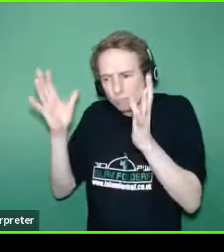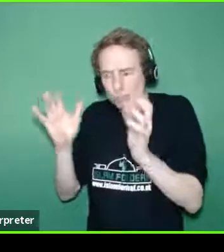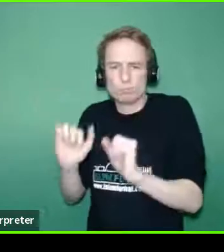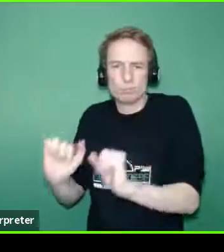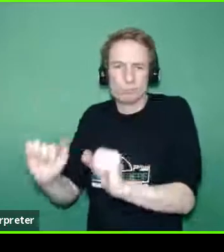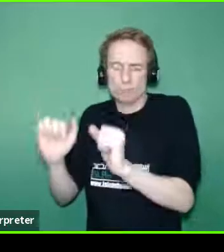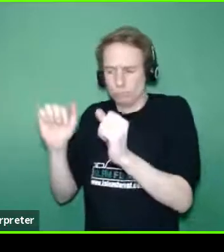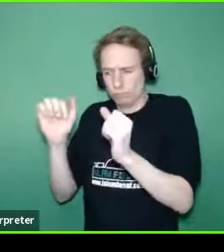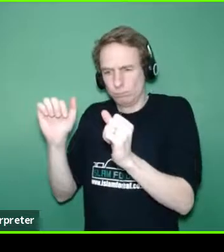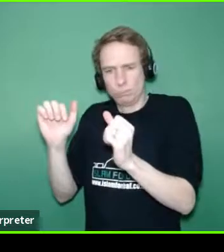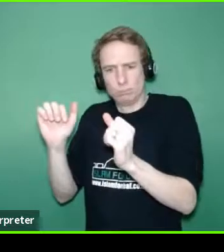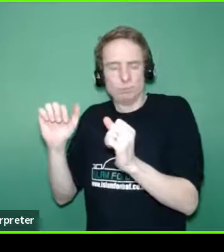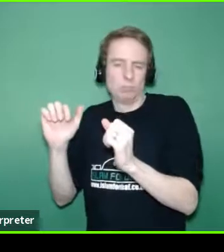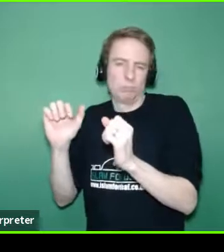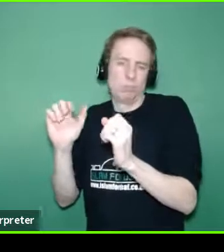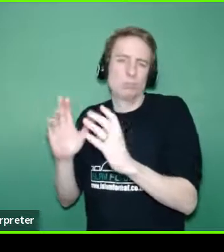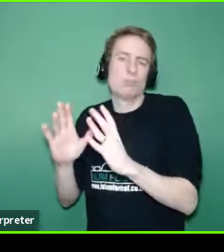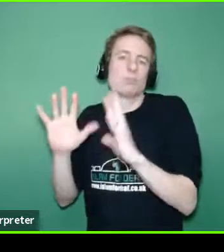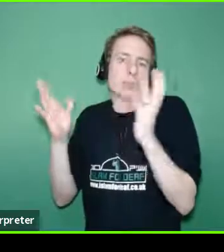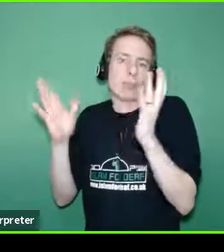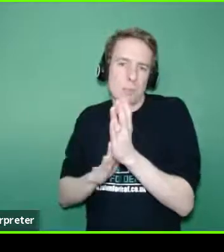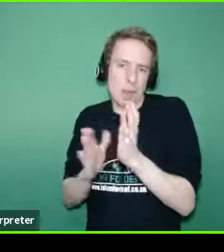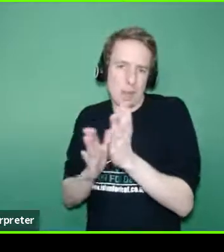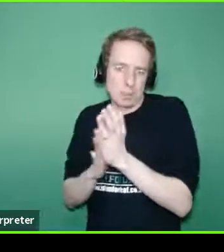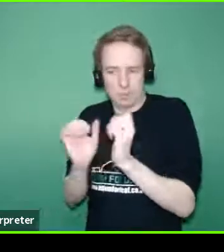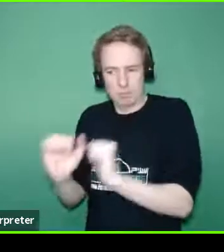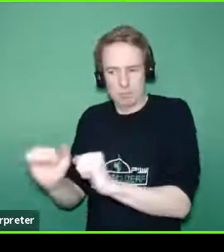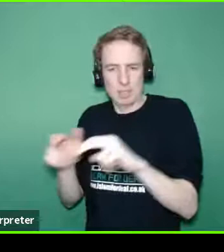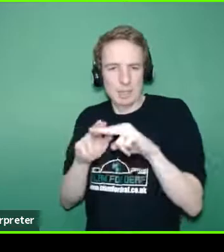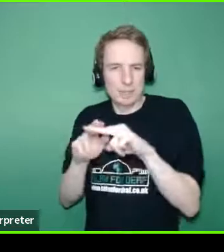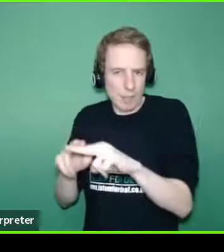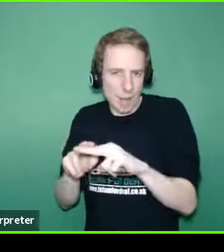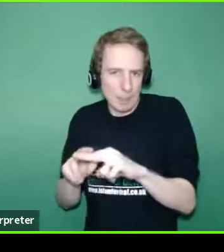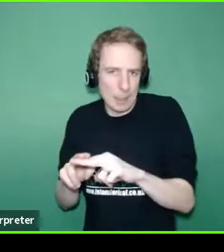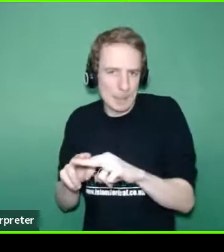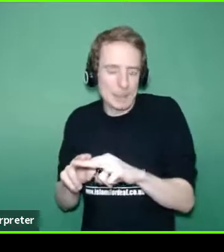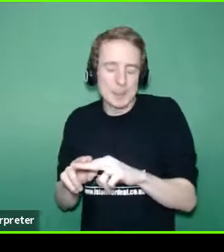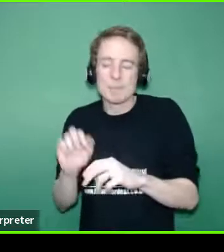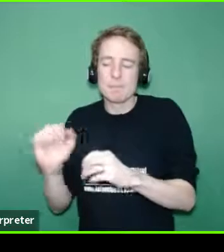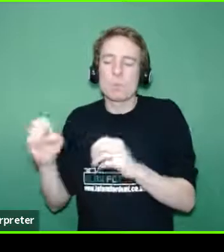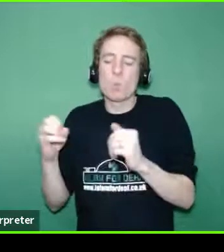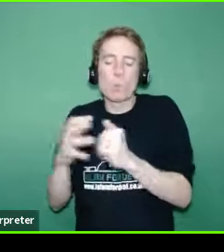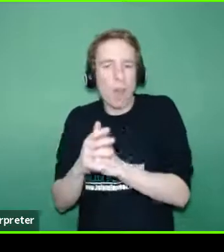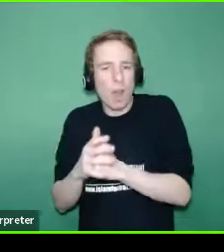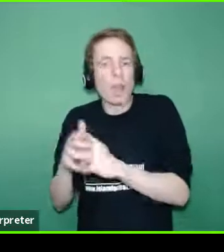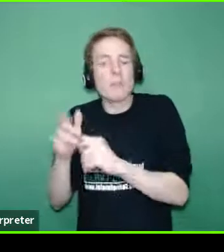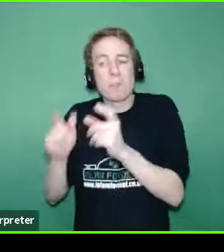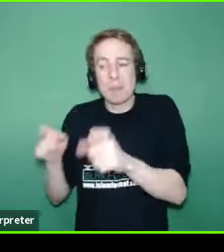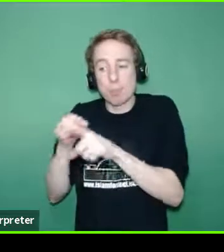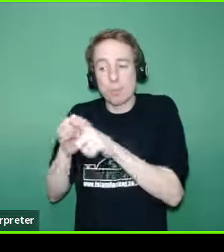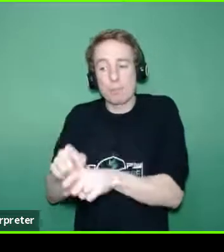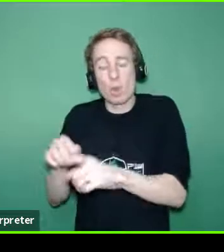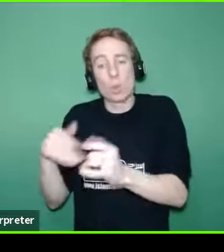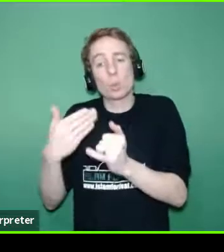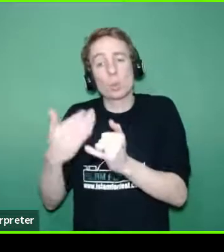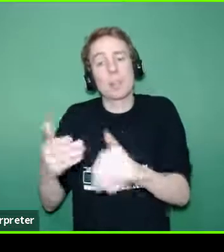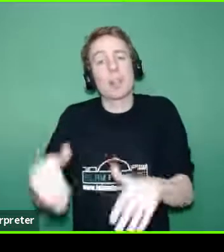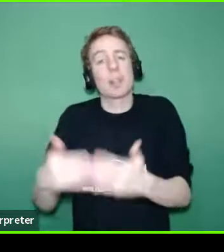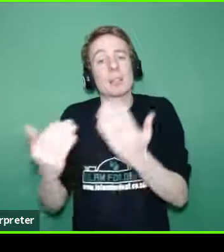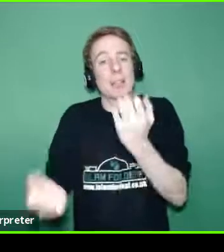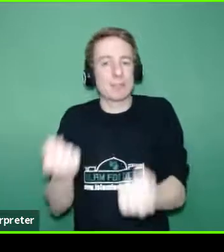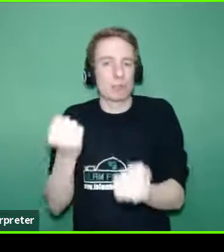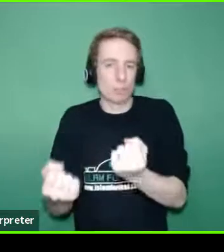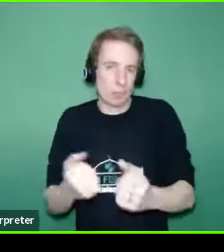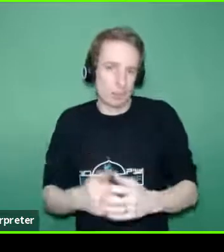Muhammad and upon his family and those who and his wives and those who follow them until the day of